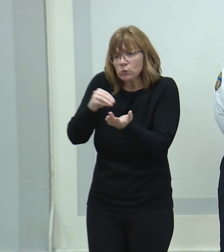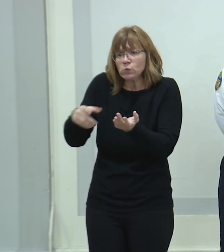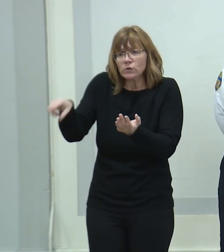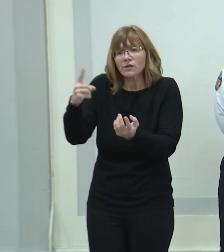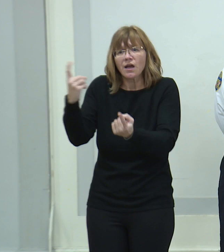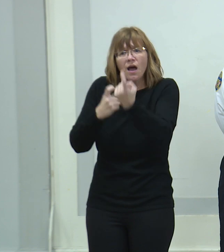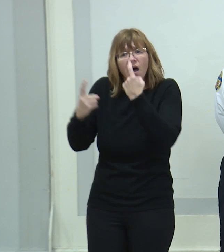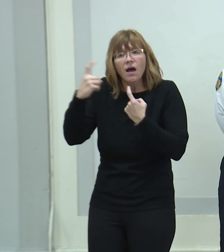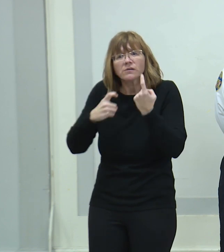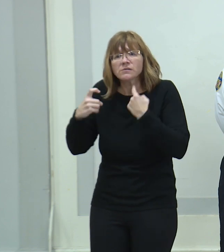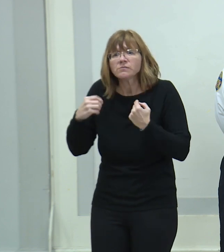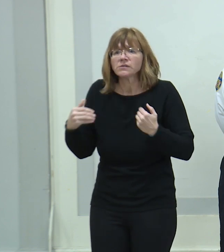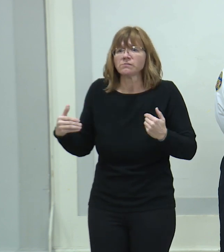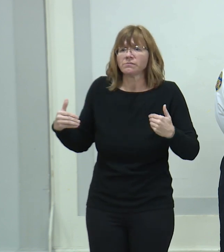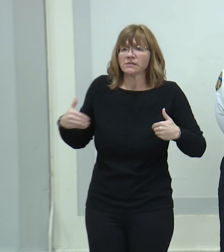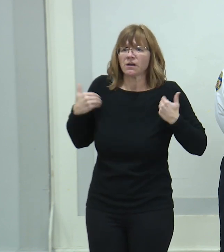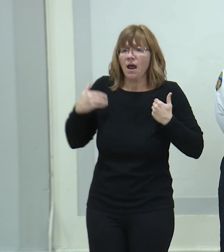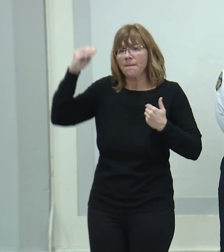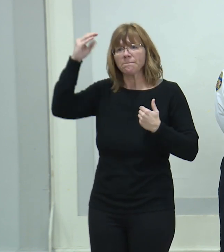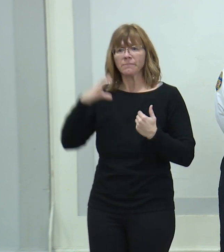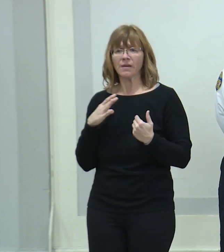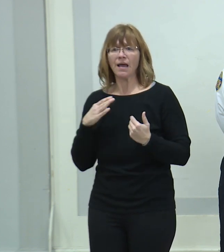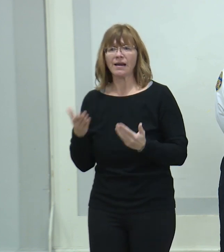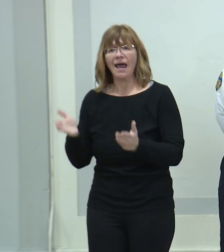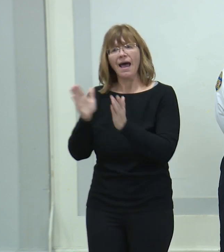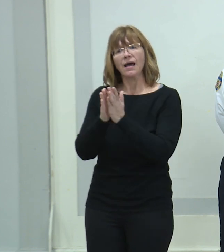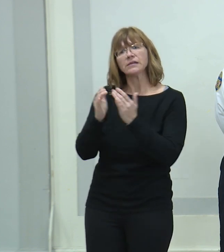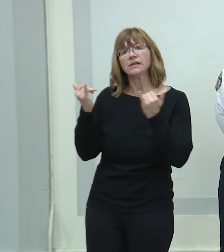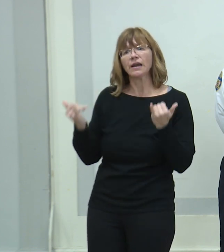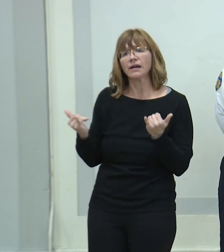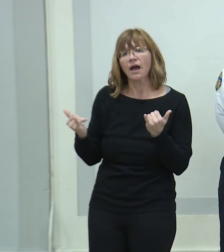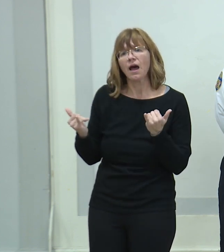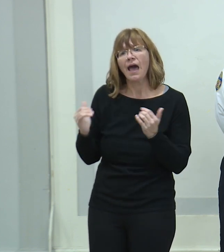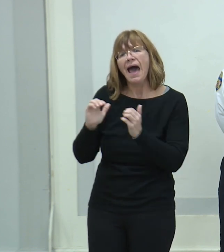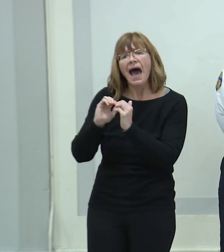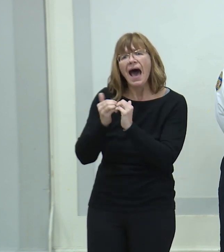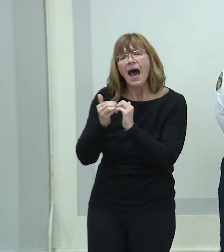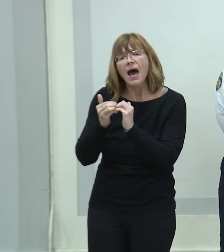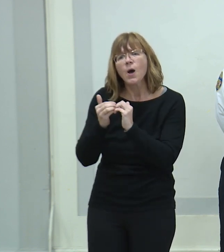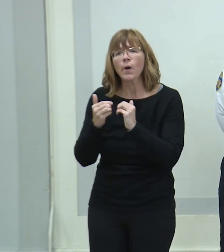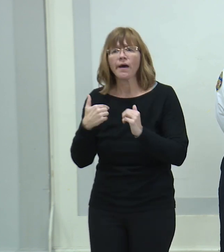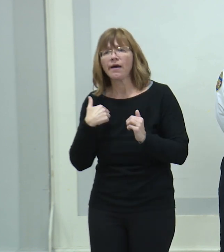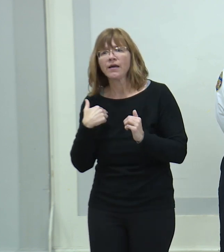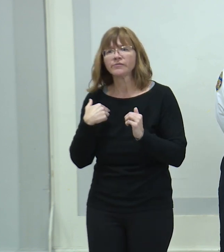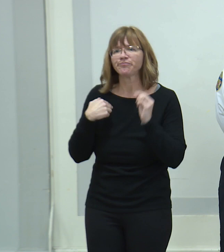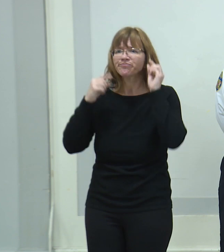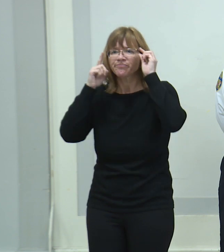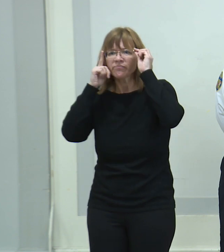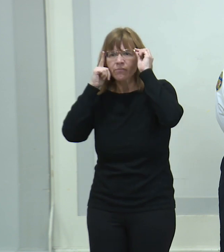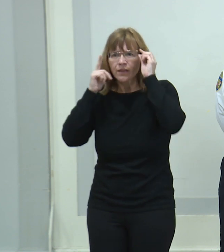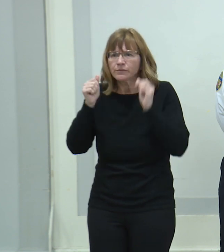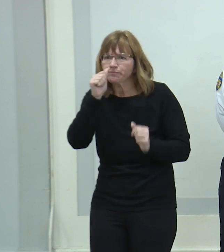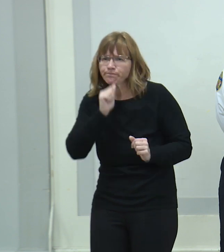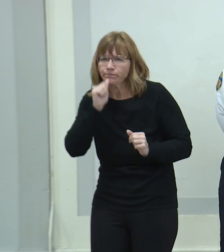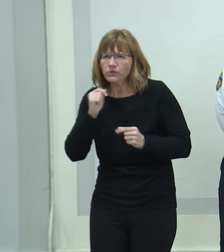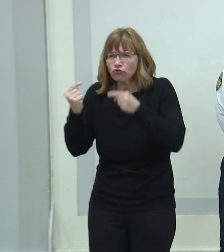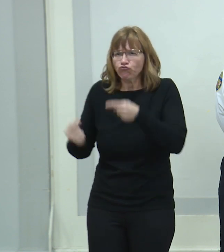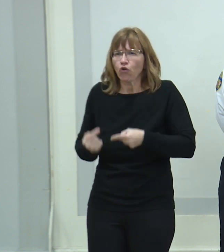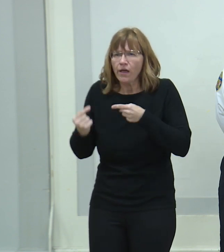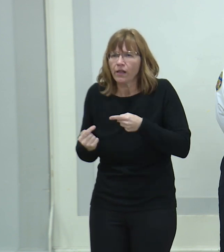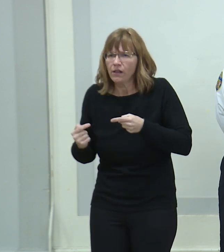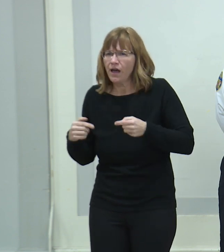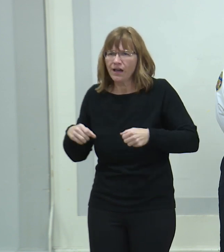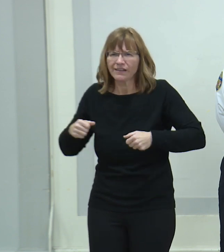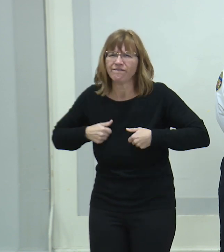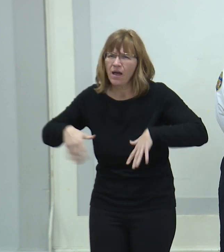ask me today about how I dealt with struggle in my life, or when I wanted to give up, or some bad happened, and did I just